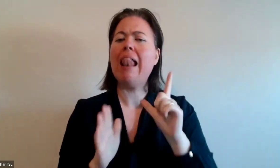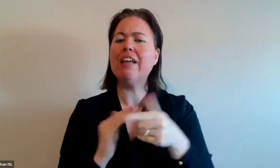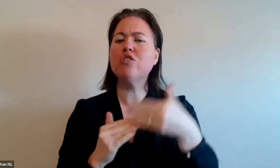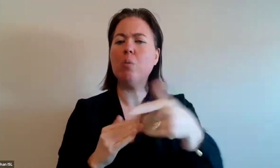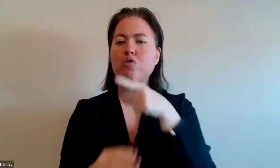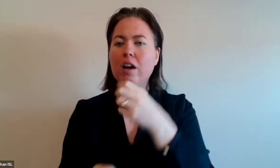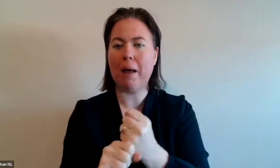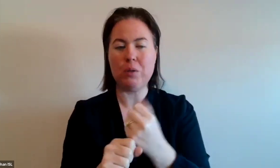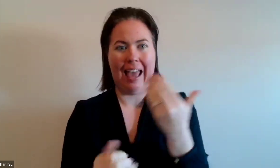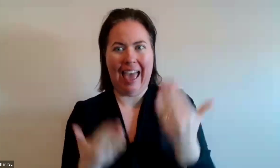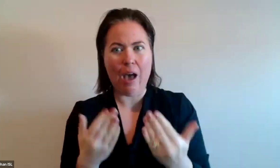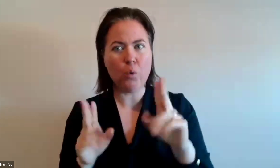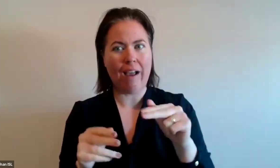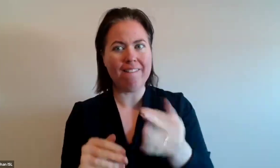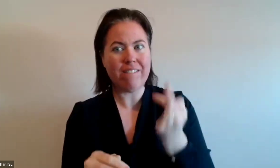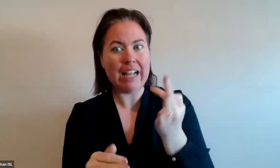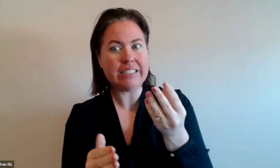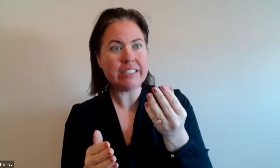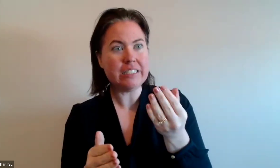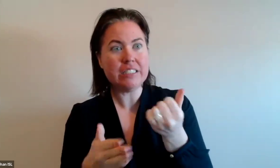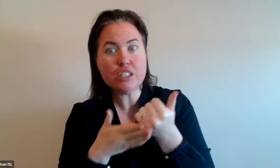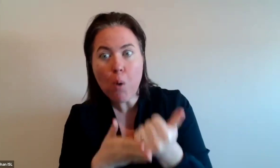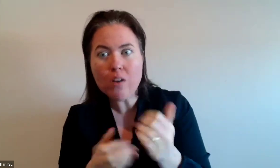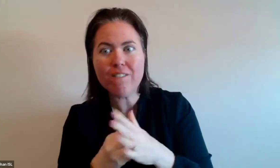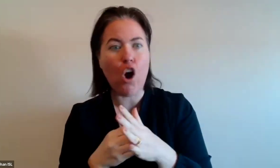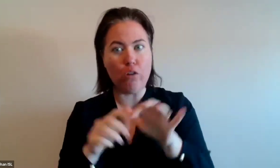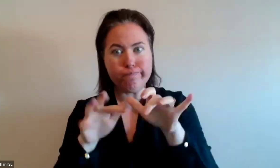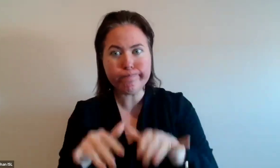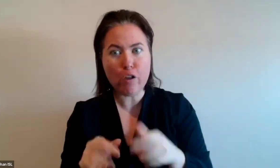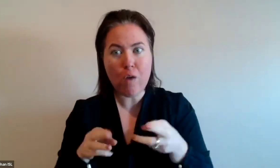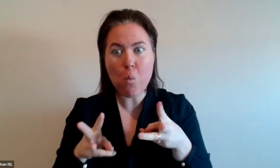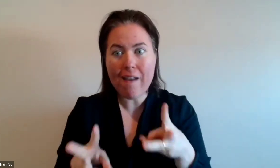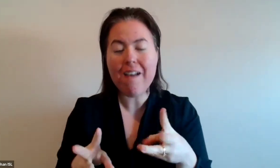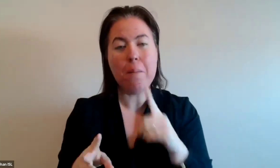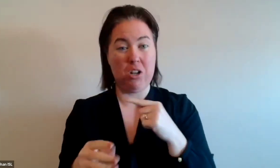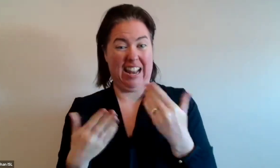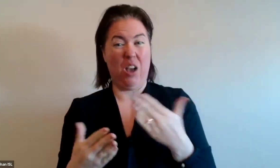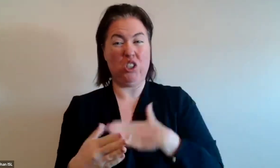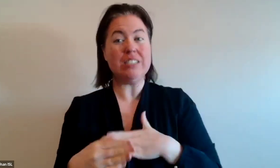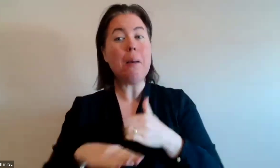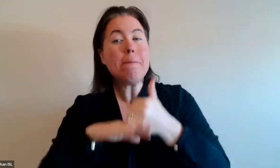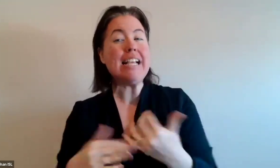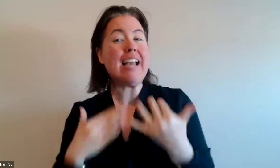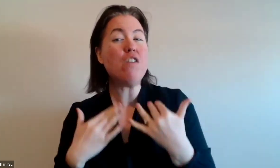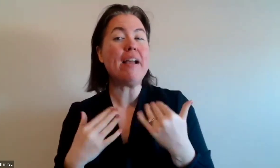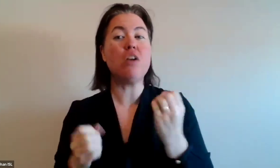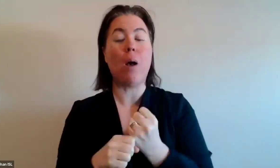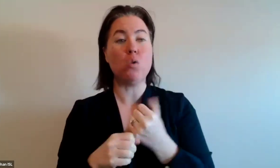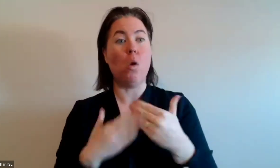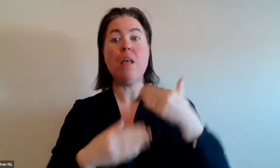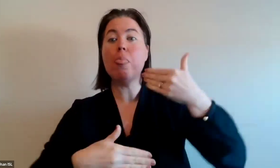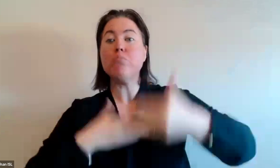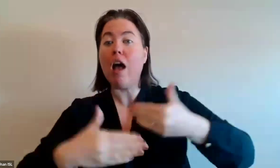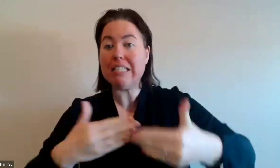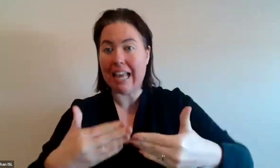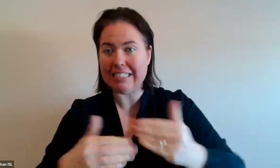ways in which people can get support with writing their submissions. But at this stage, I just wanted to give the basic information on the process. And I will